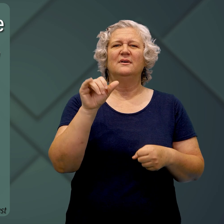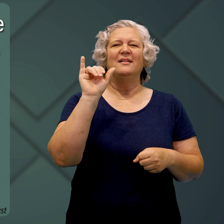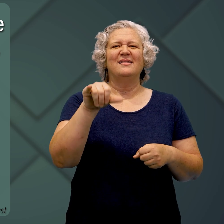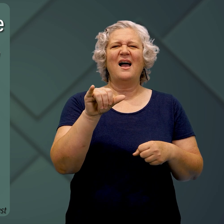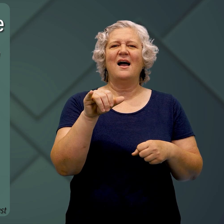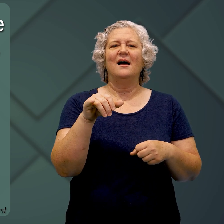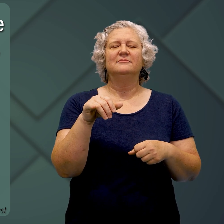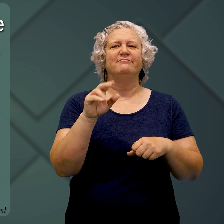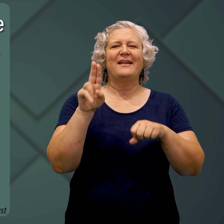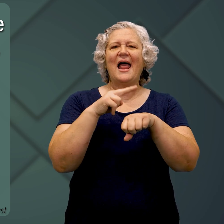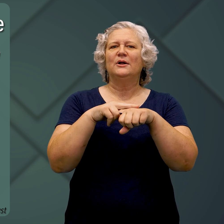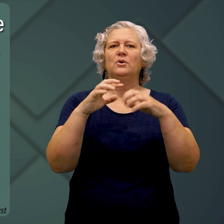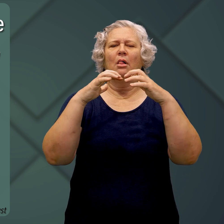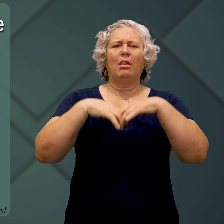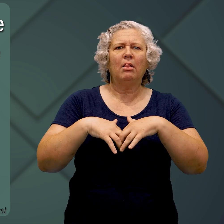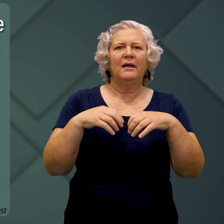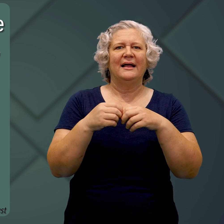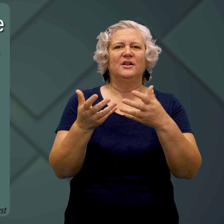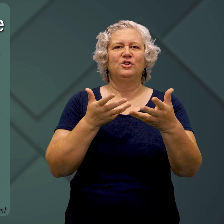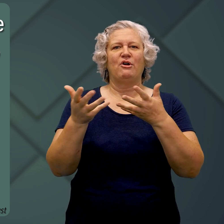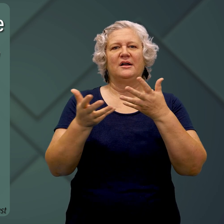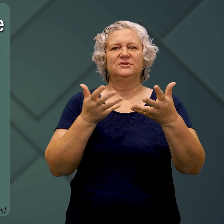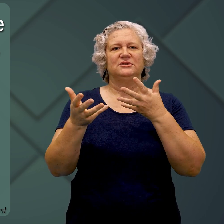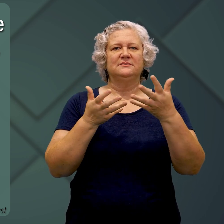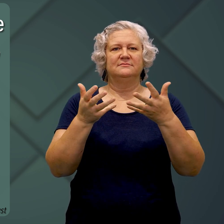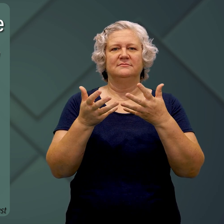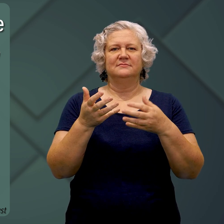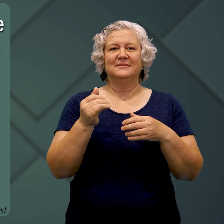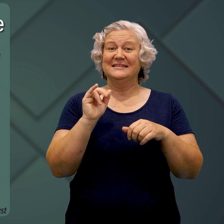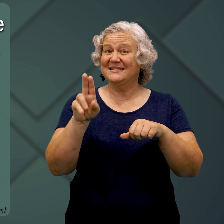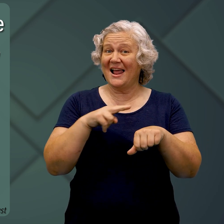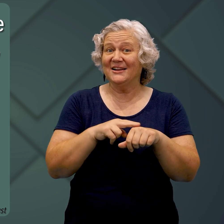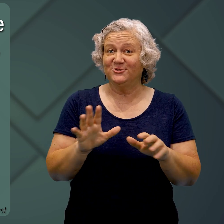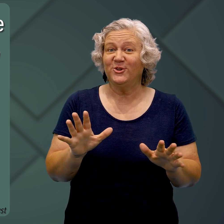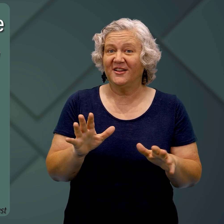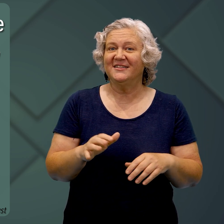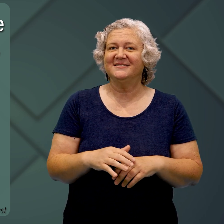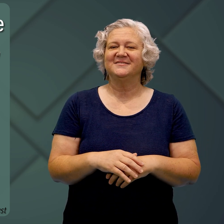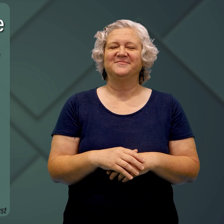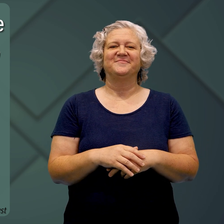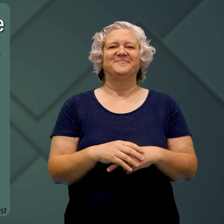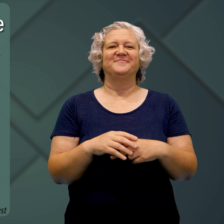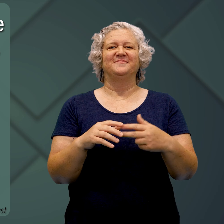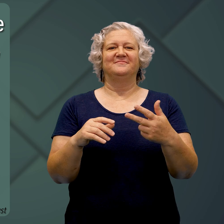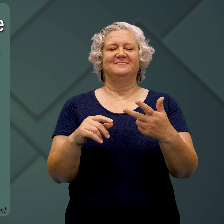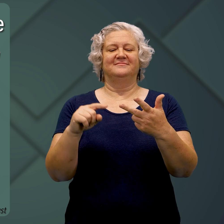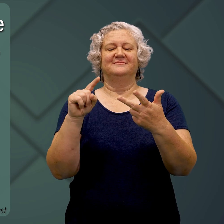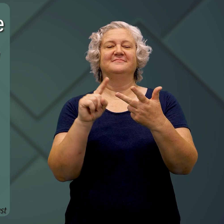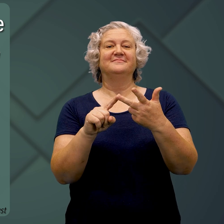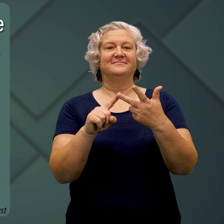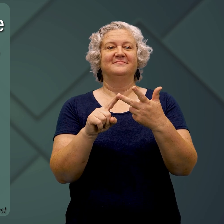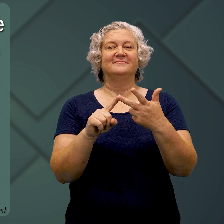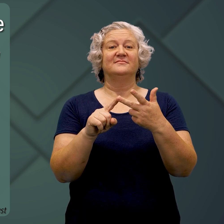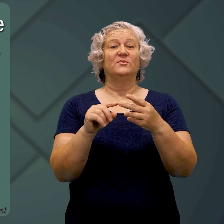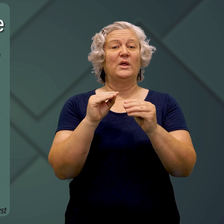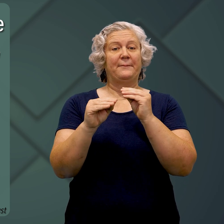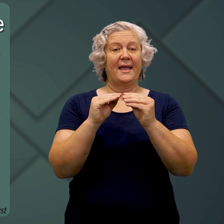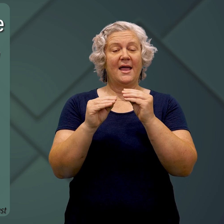rupture. That's where there's natural breakdowns in an interaction. And it is natural, it happens. And the third is